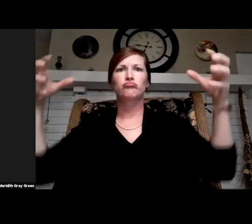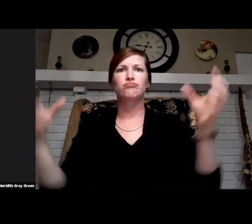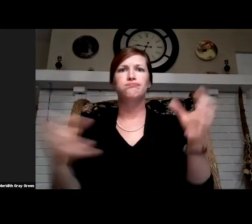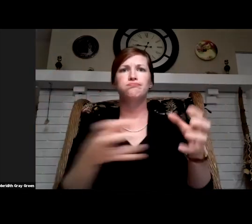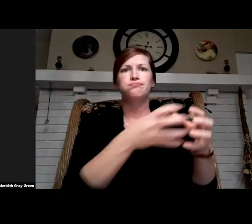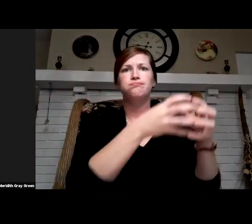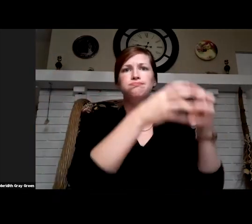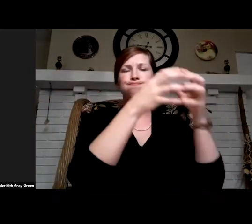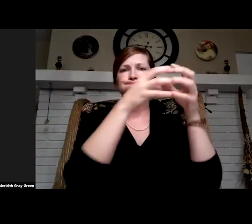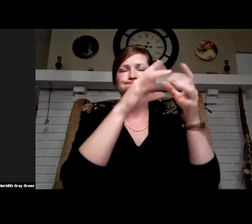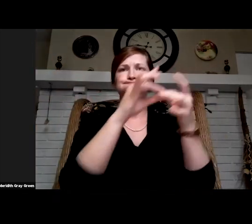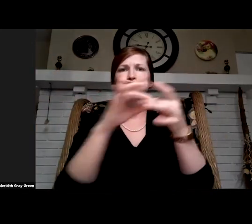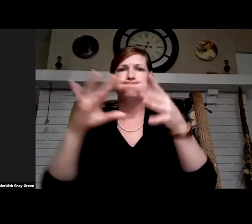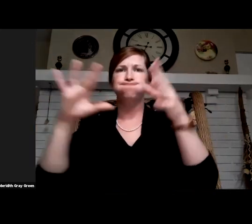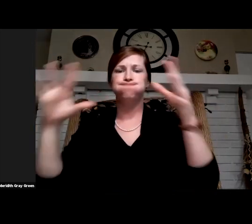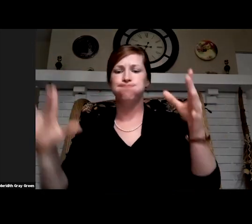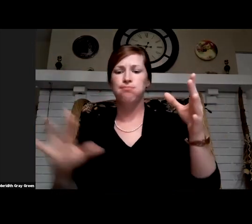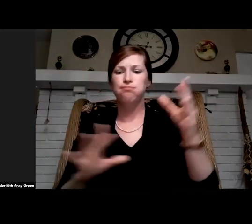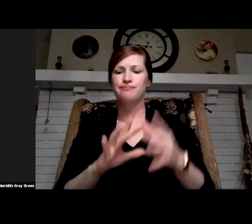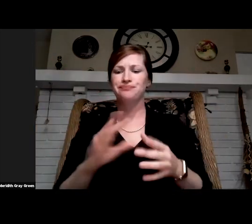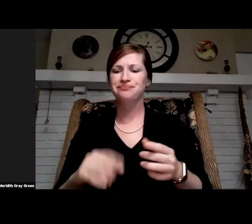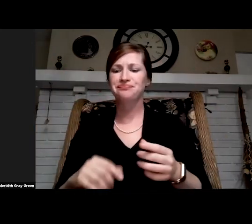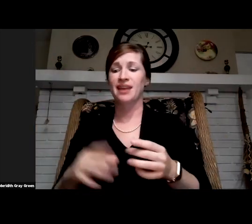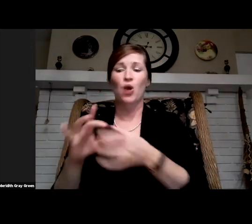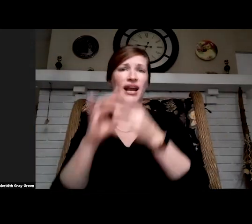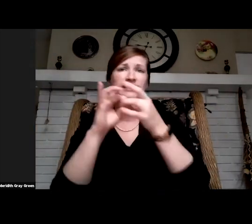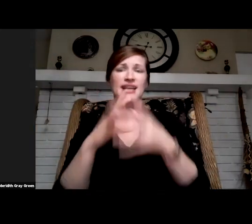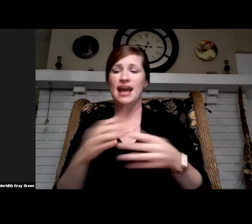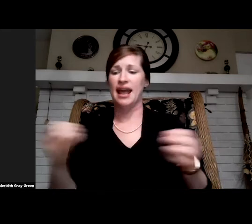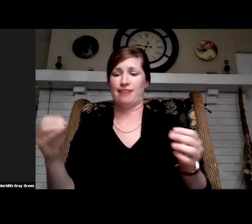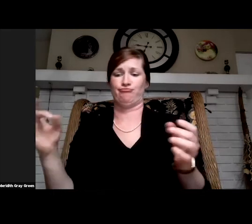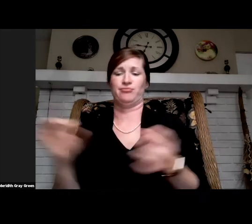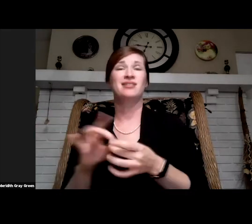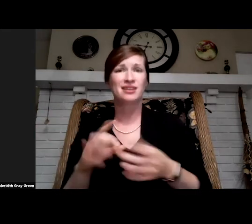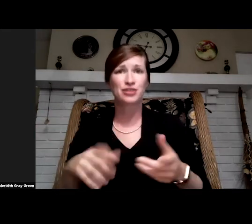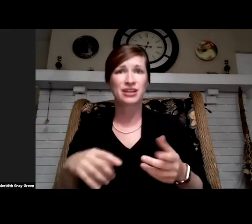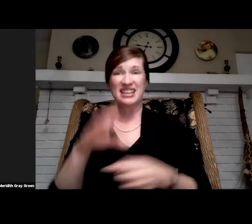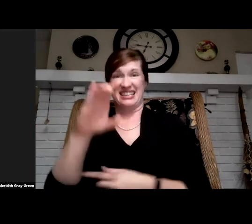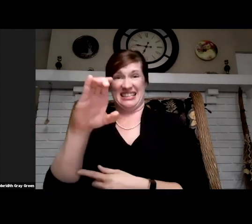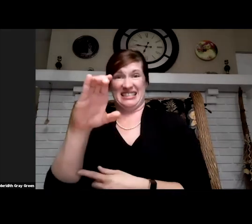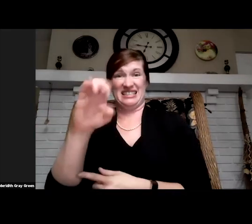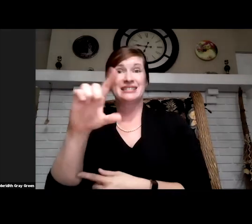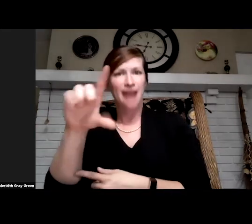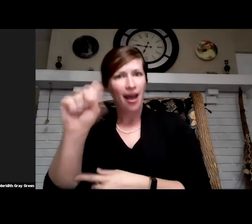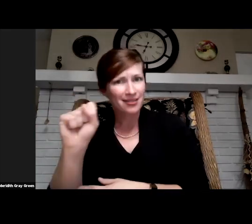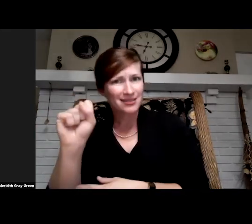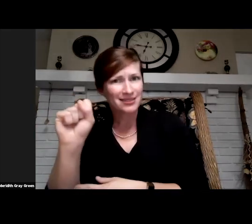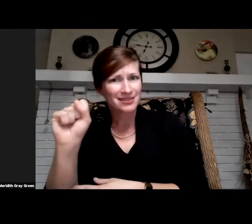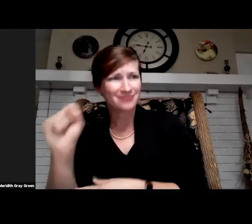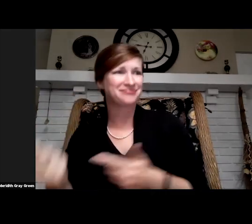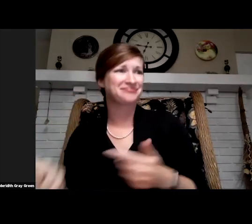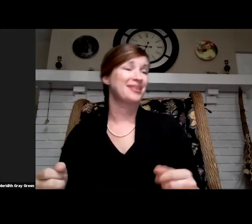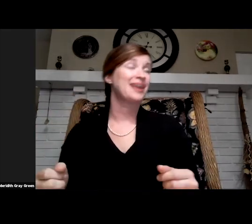was able to move freely about in space, connecting and then reconnecting the